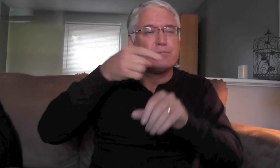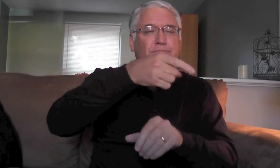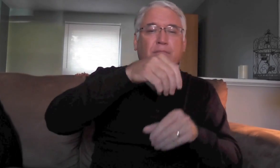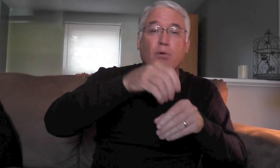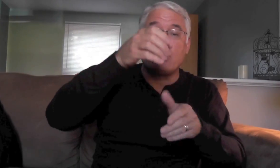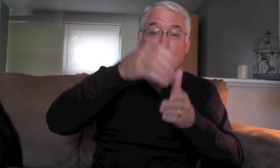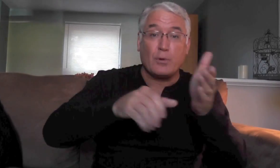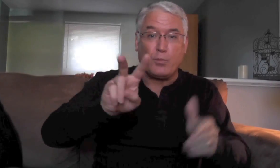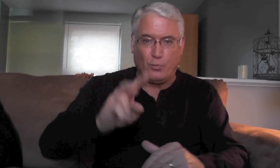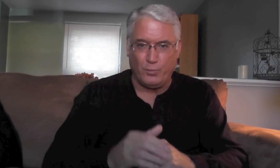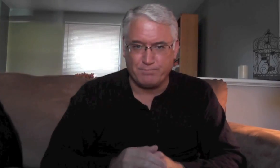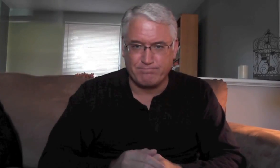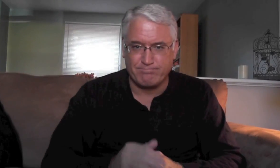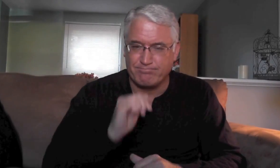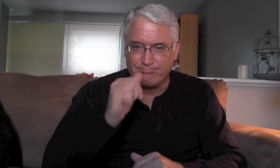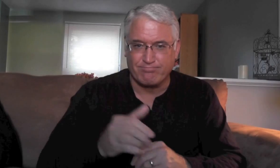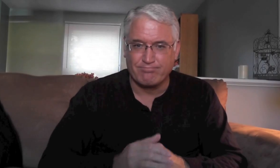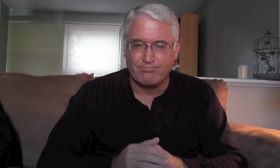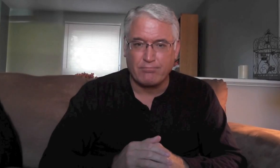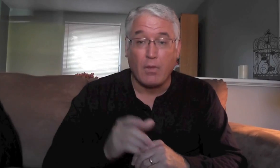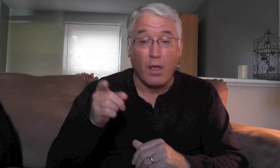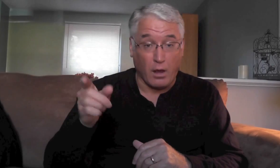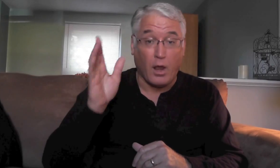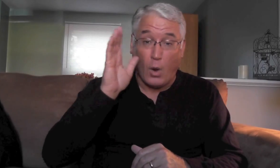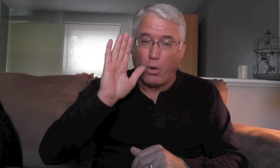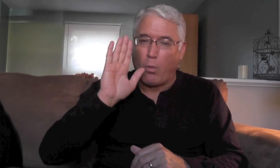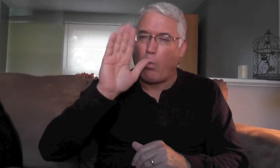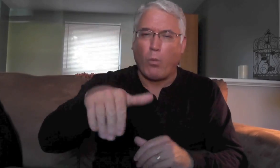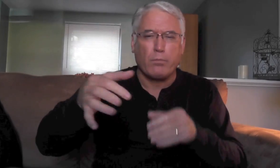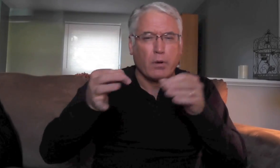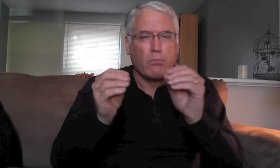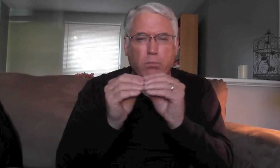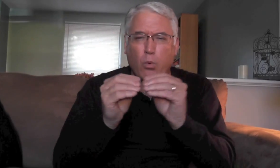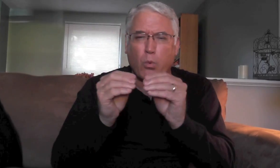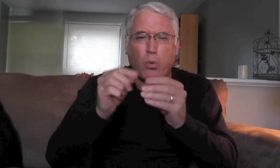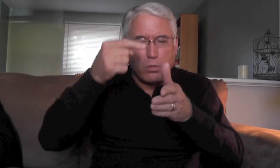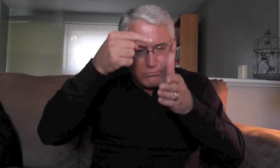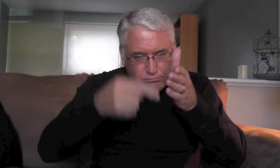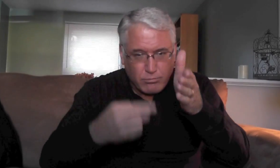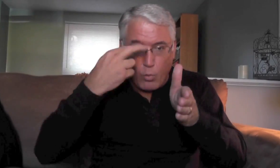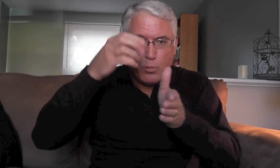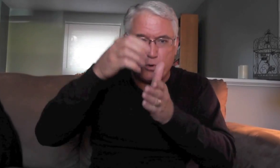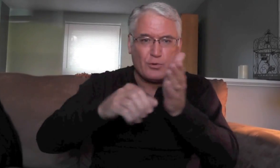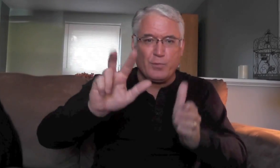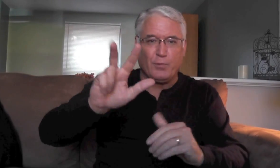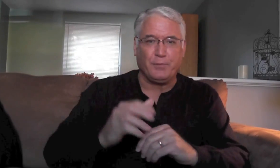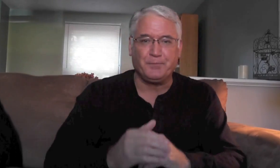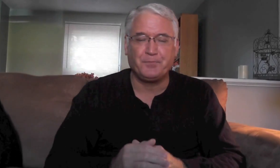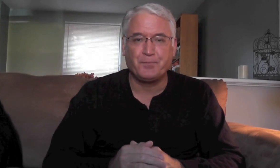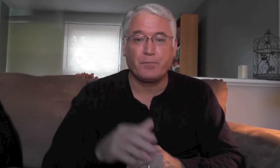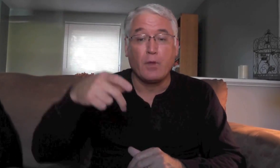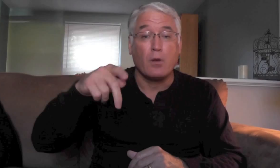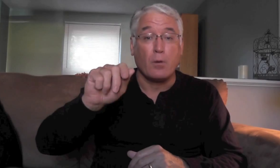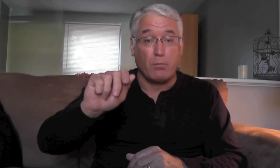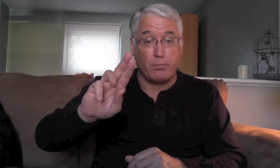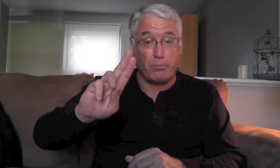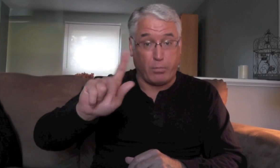what he taught in Romans chapter 2. Does not. He will go on and explain more and more in chapter 3.